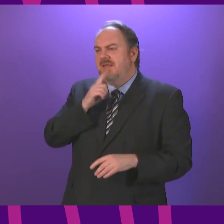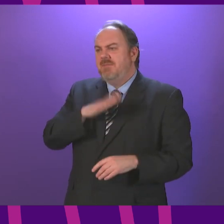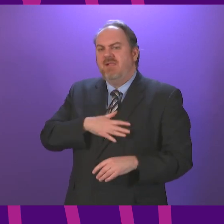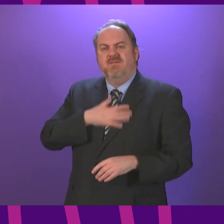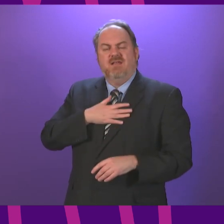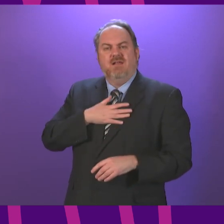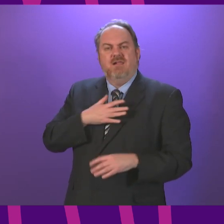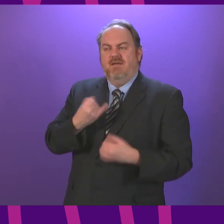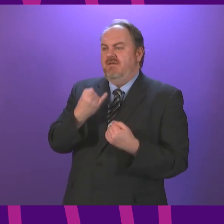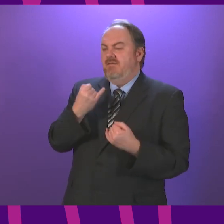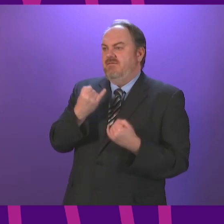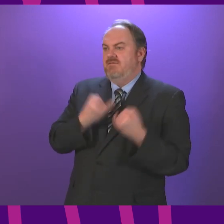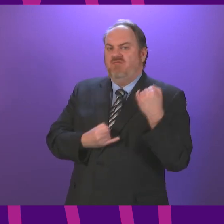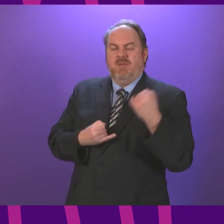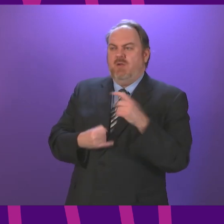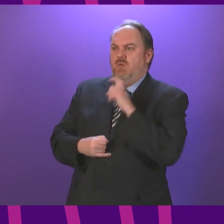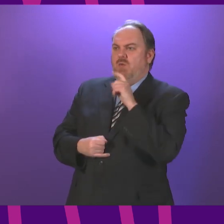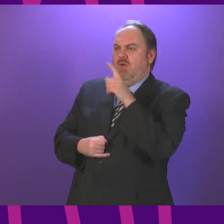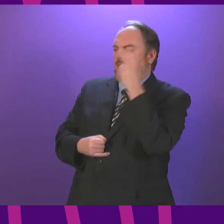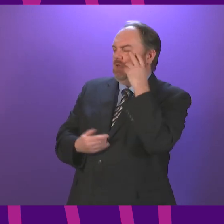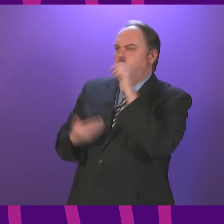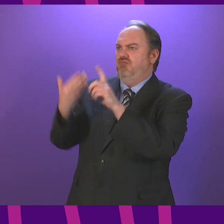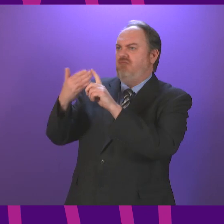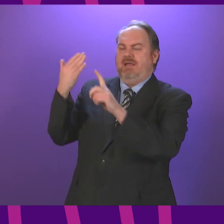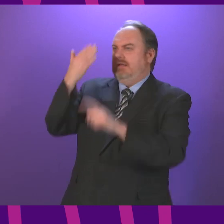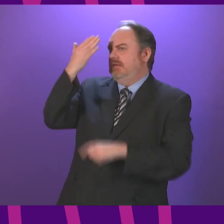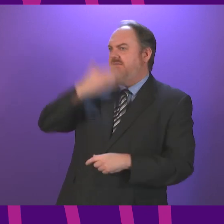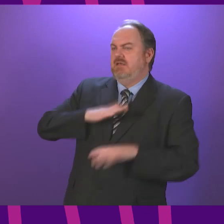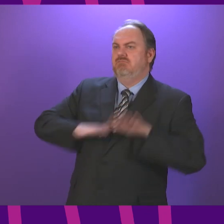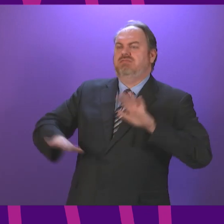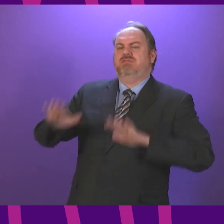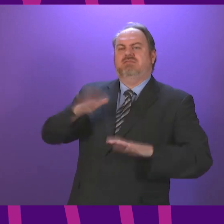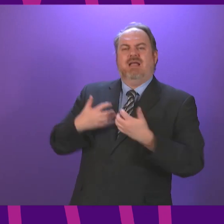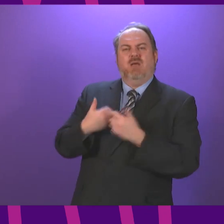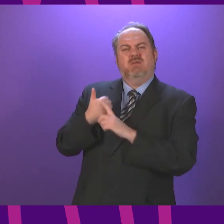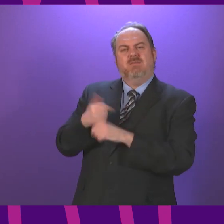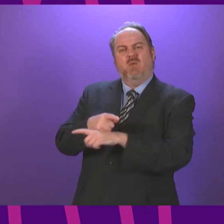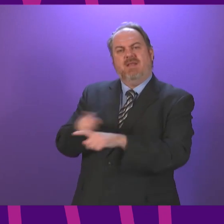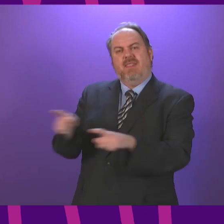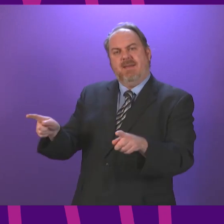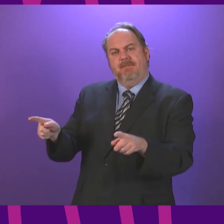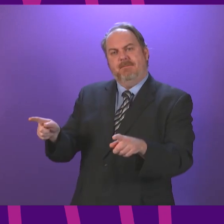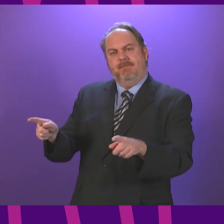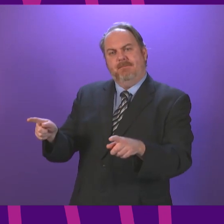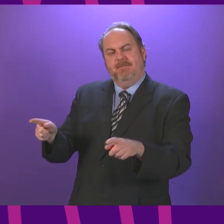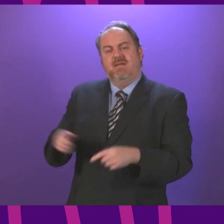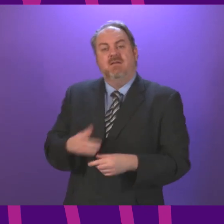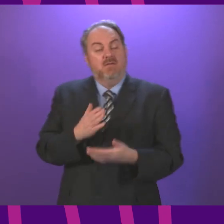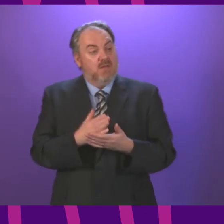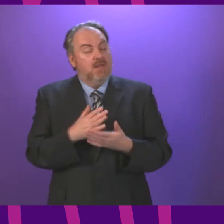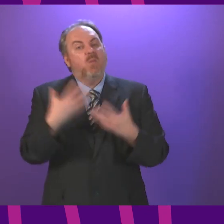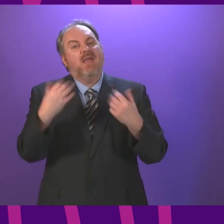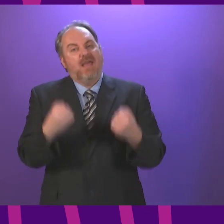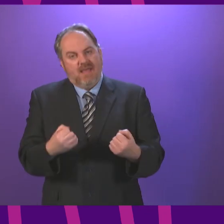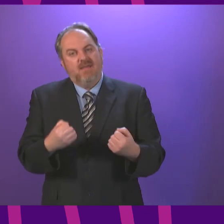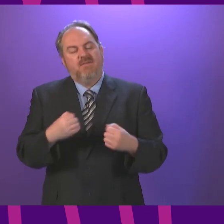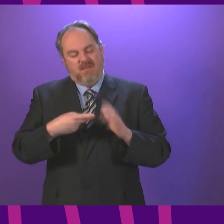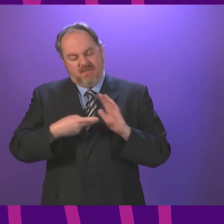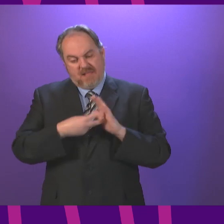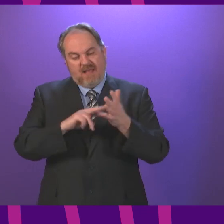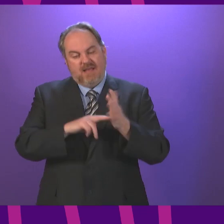they are unable to even recognise who their visitors are? First Minister. Well, there is guidance in place and you know it's for the reasons